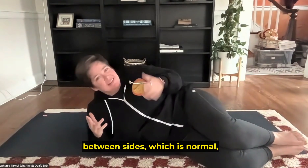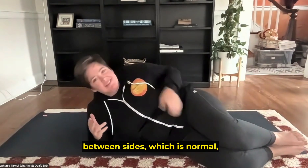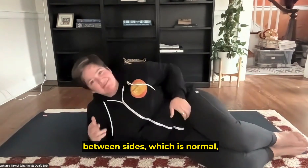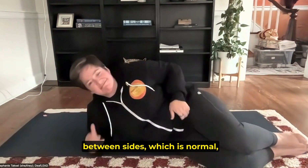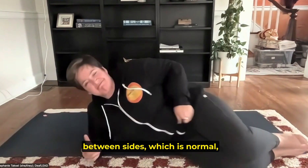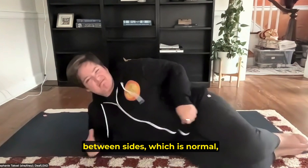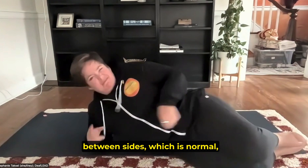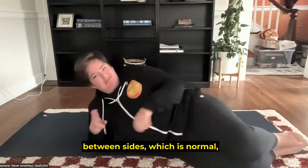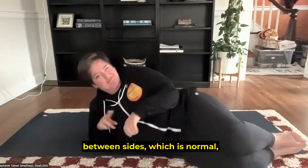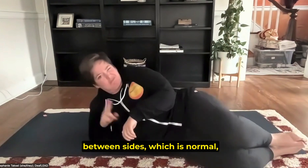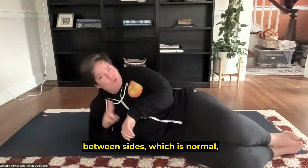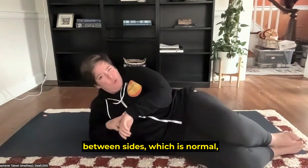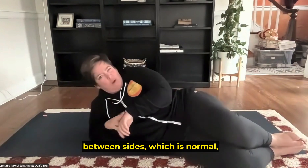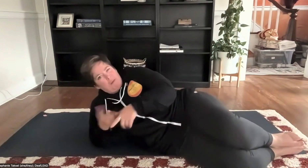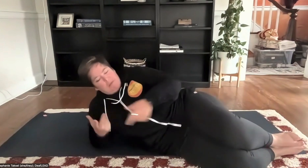which is normal.